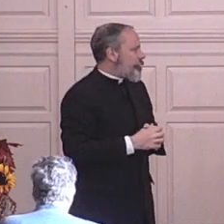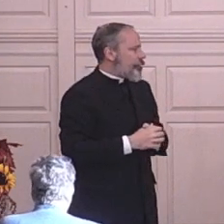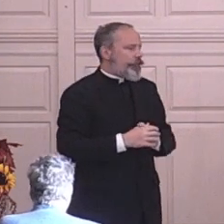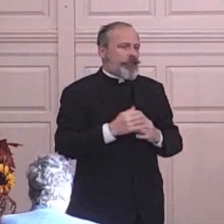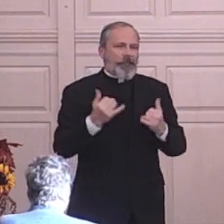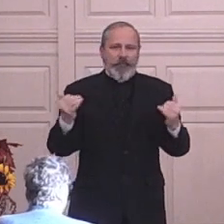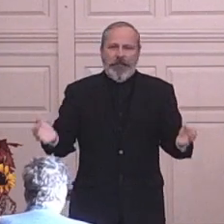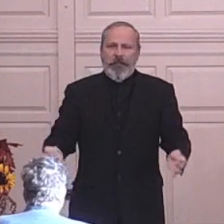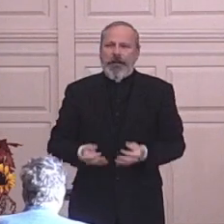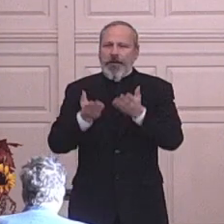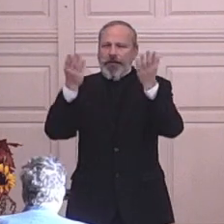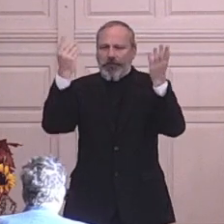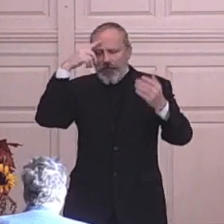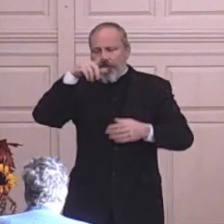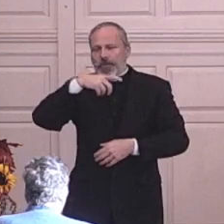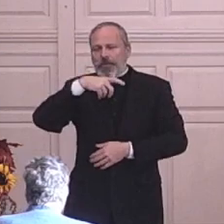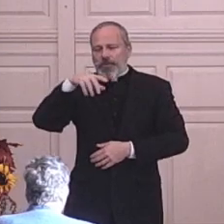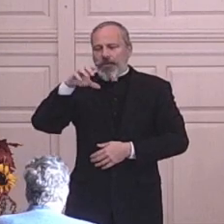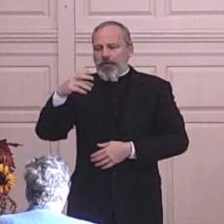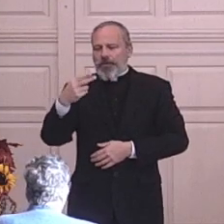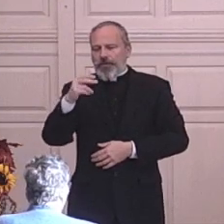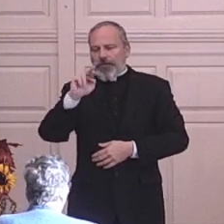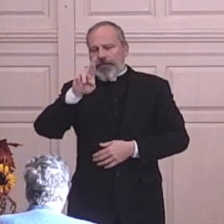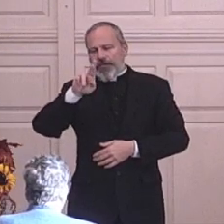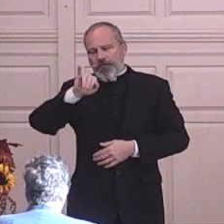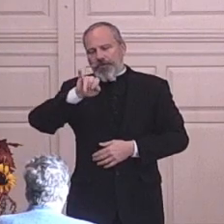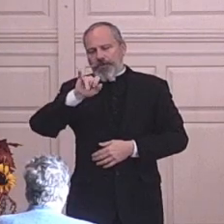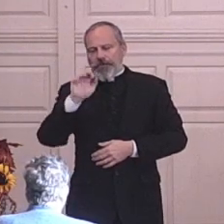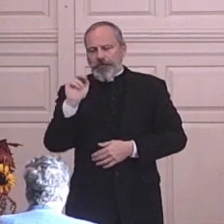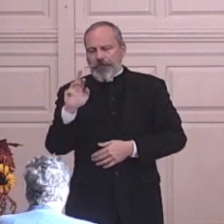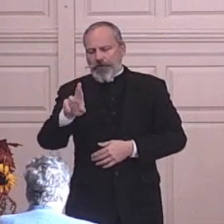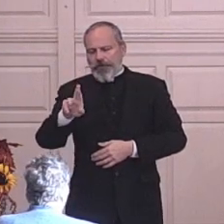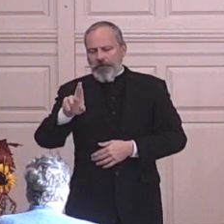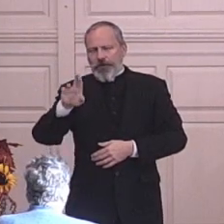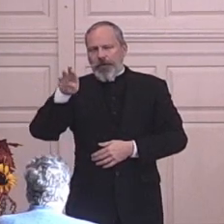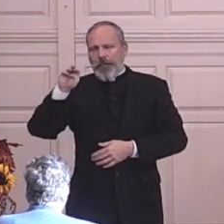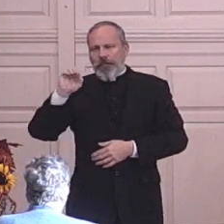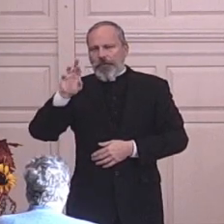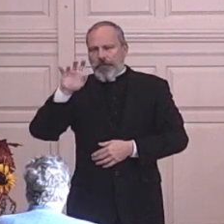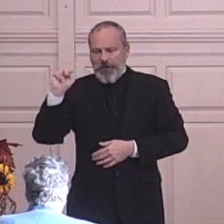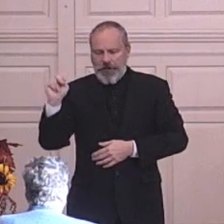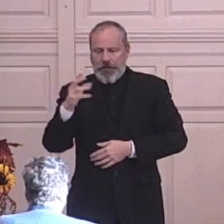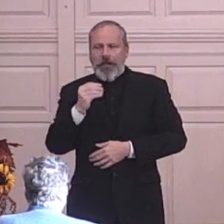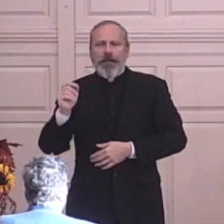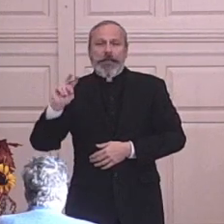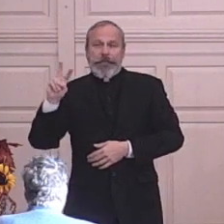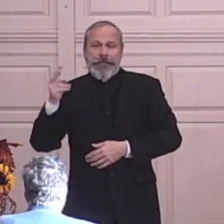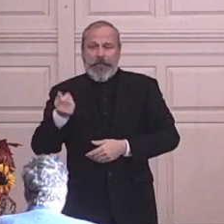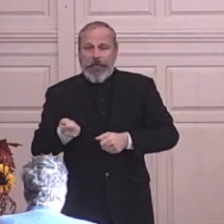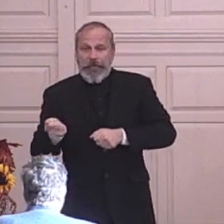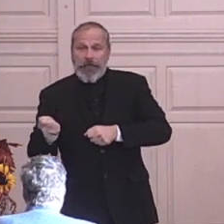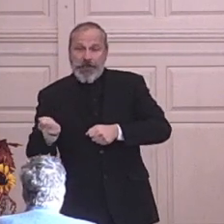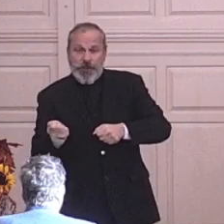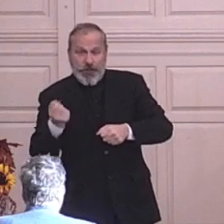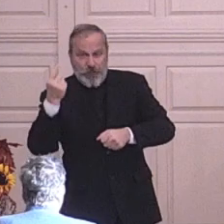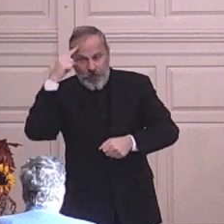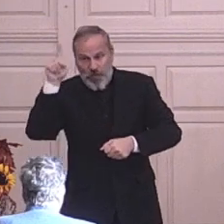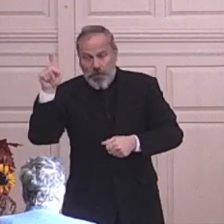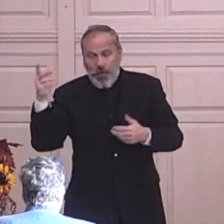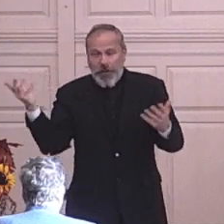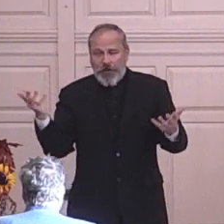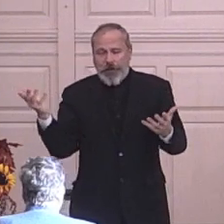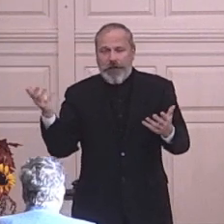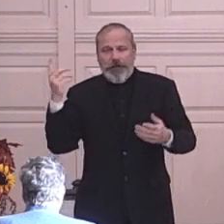This Mass is offered for Christopher Moran. We shall also have a second collection for